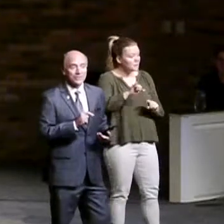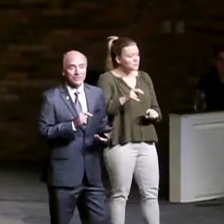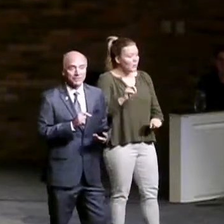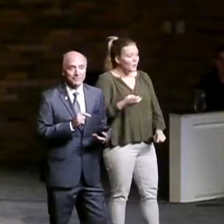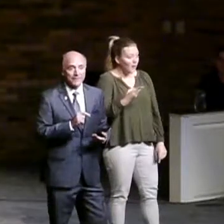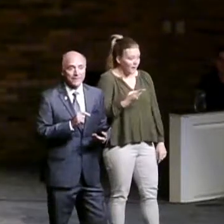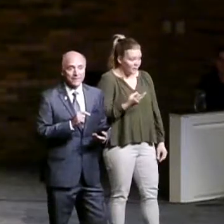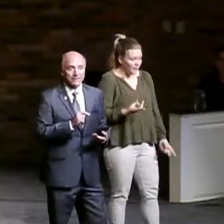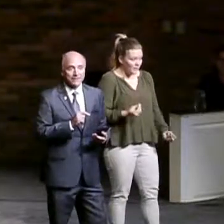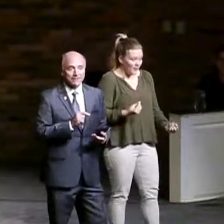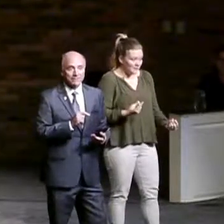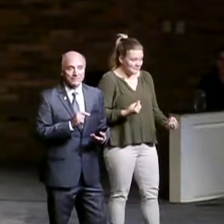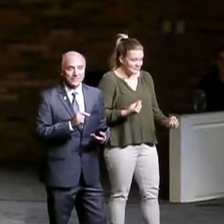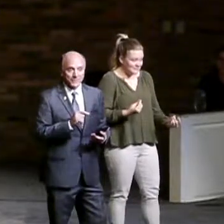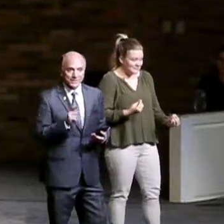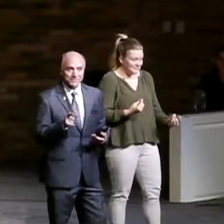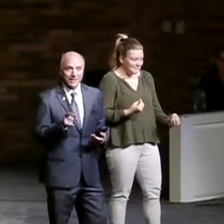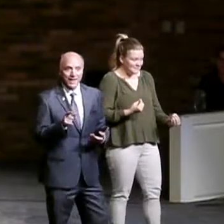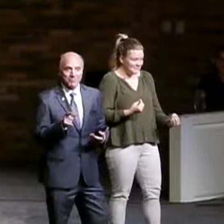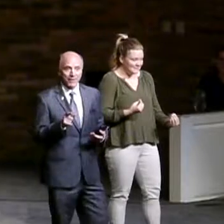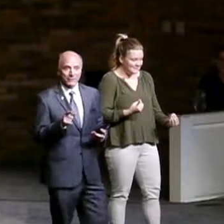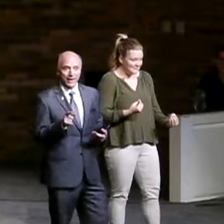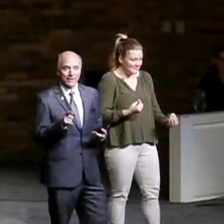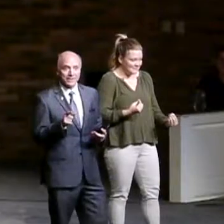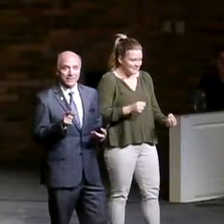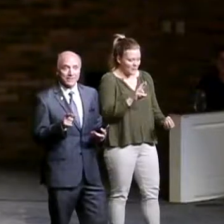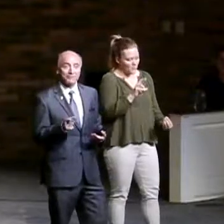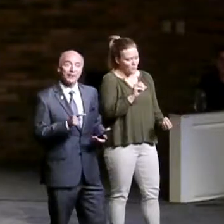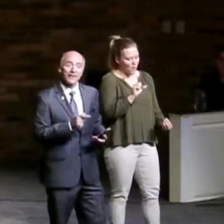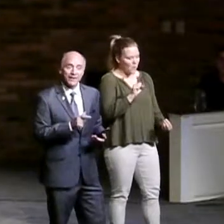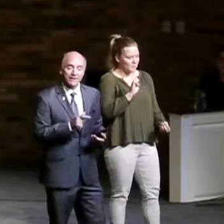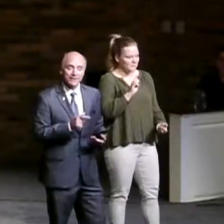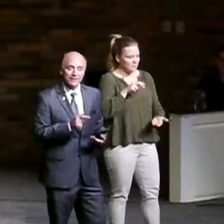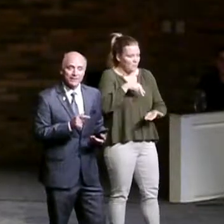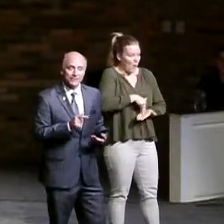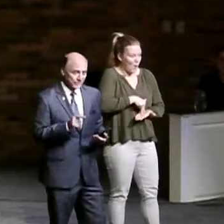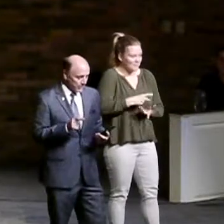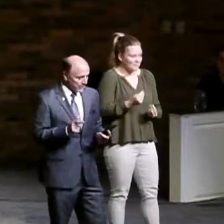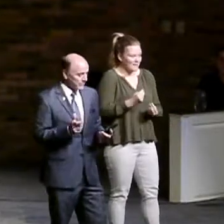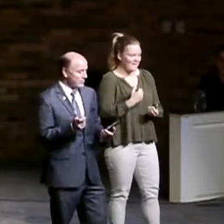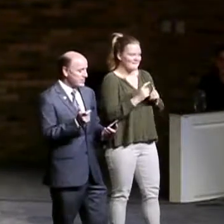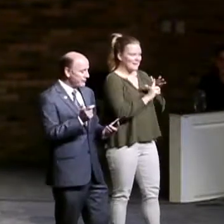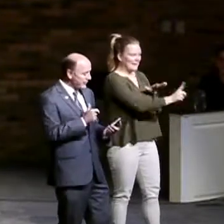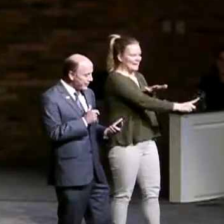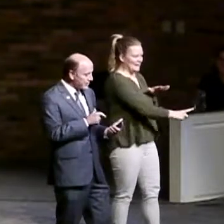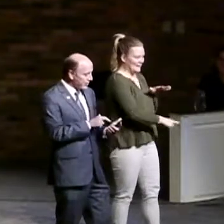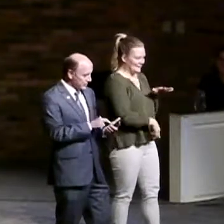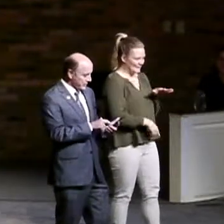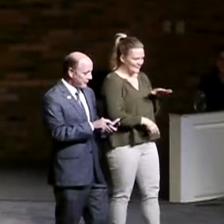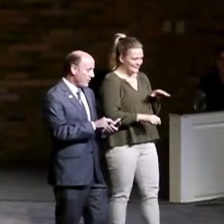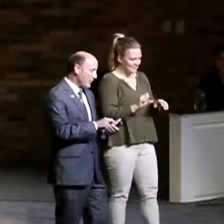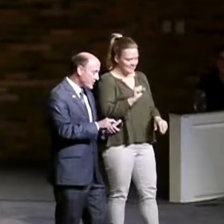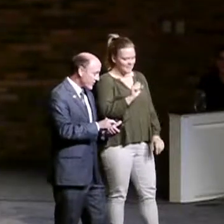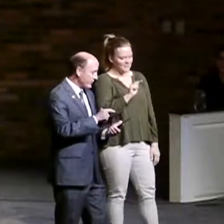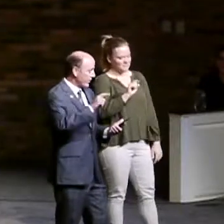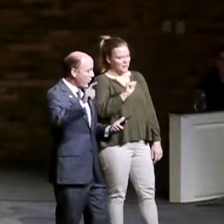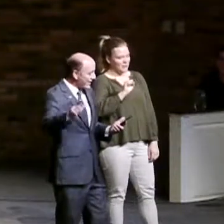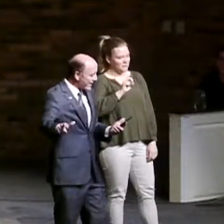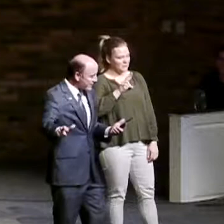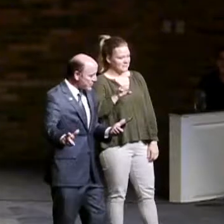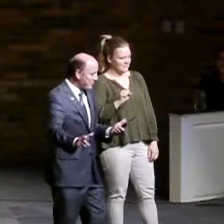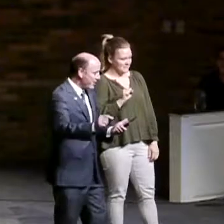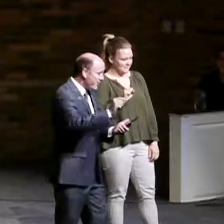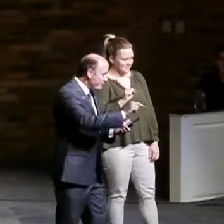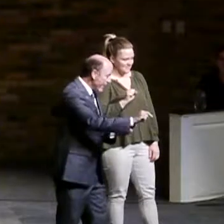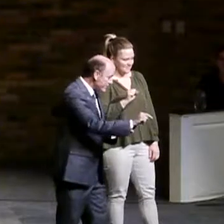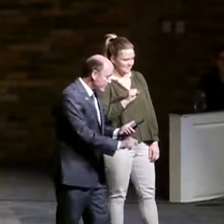rose. He's got that part right. To flee. Jonah rose to flee to Tarshish from the presence of the Lord. He went down